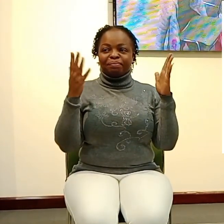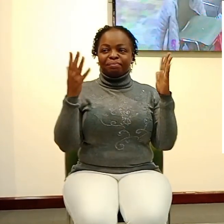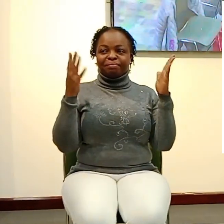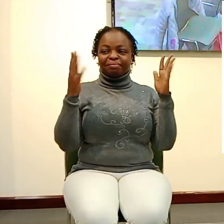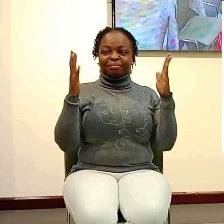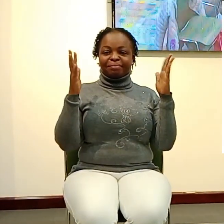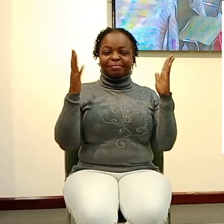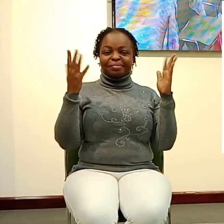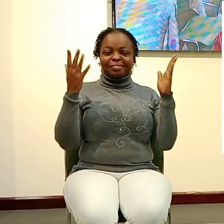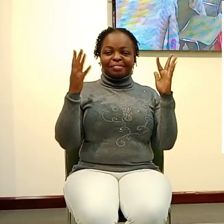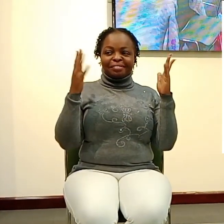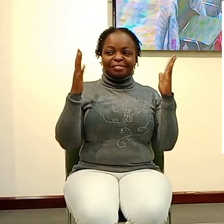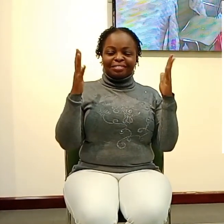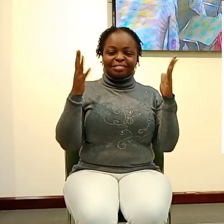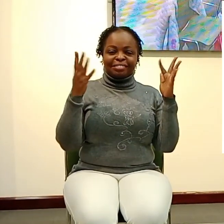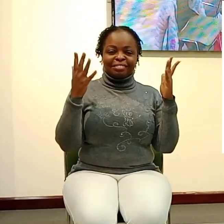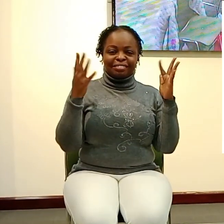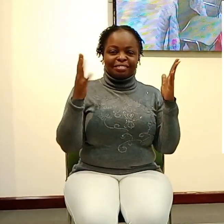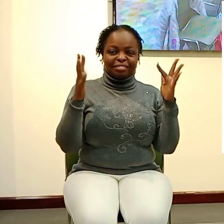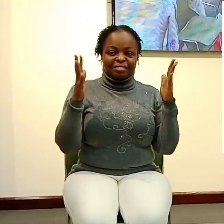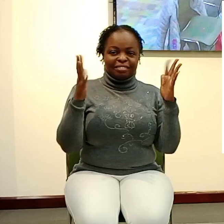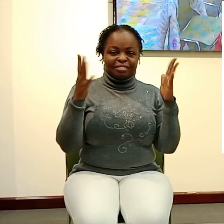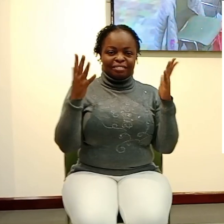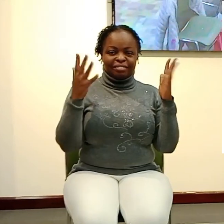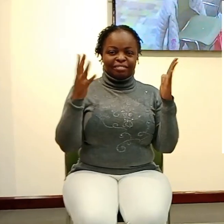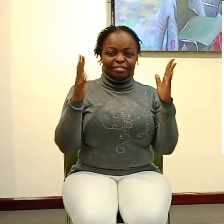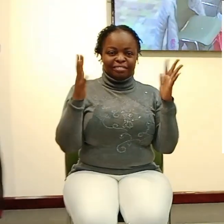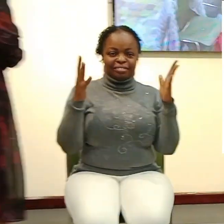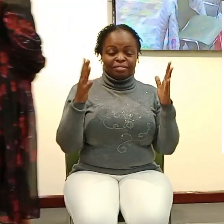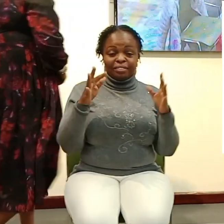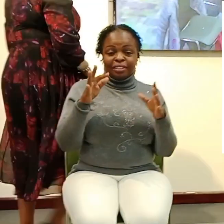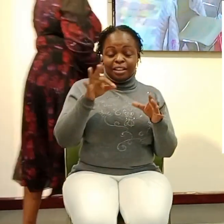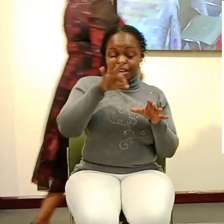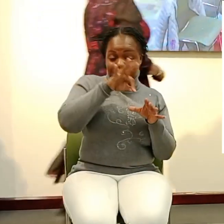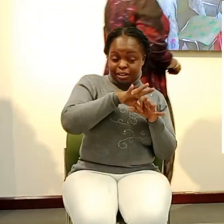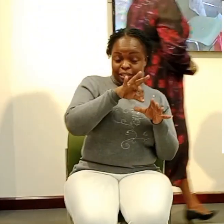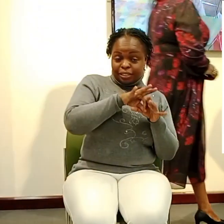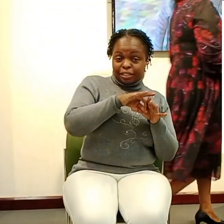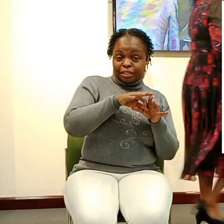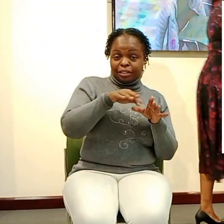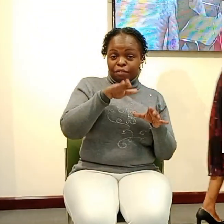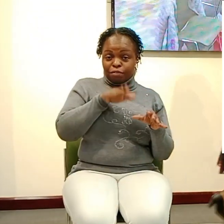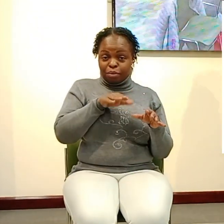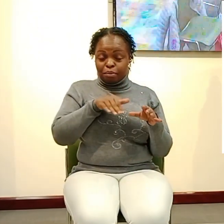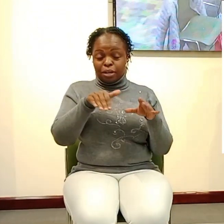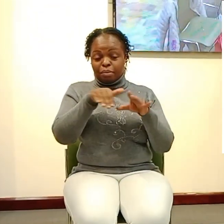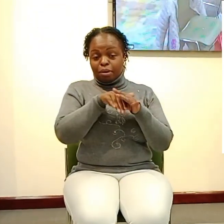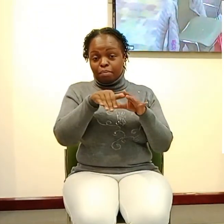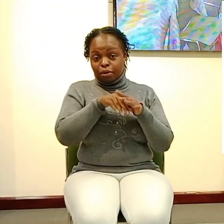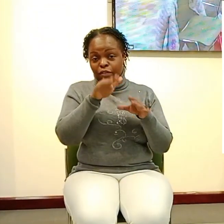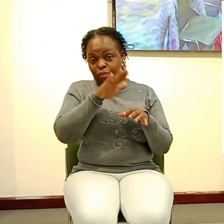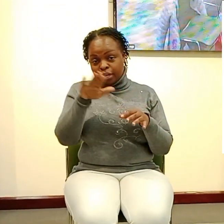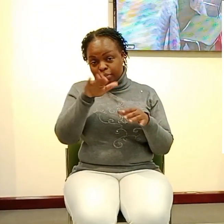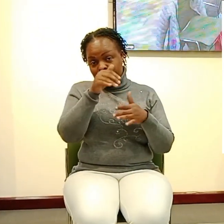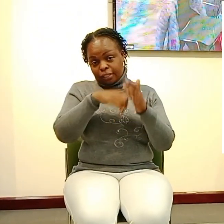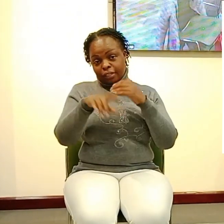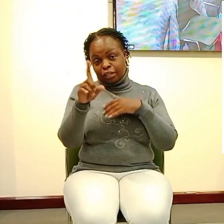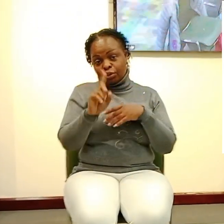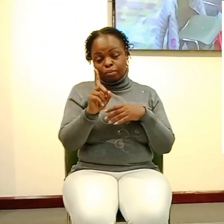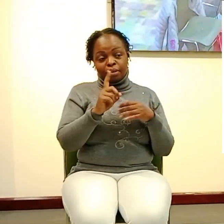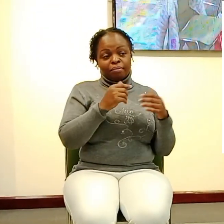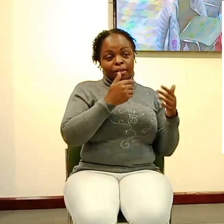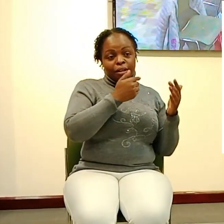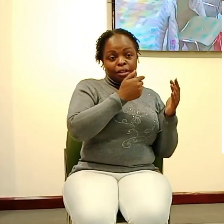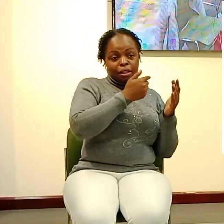Being the only elected female member of parliament in Nairobi is no small thing. Karibu. Thank you very